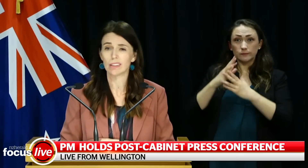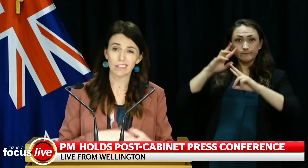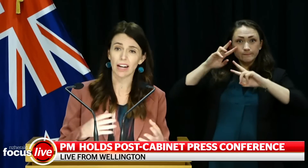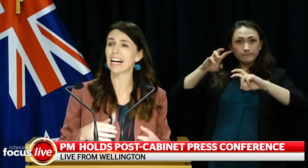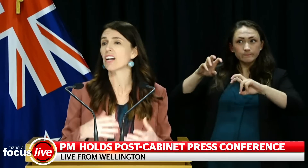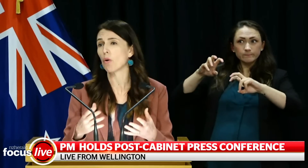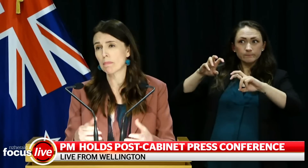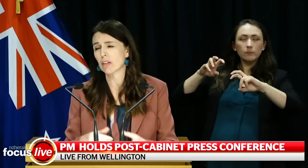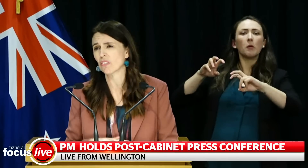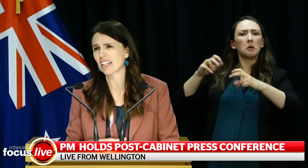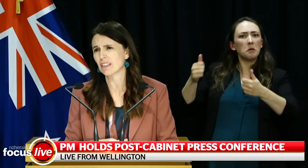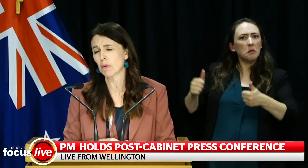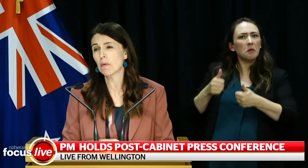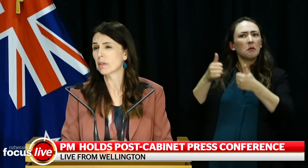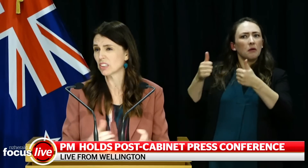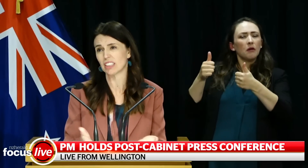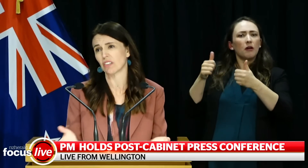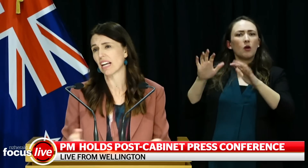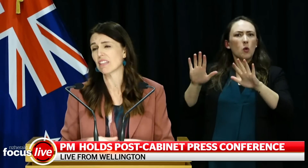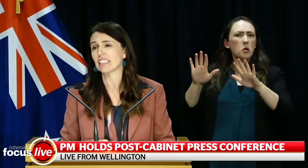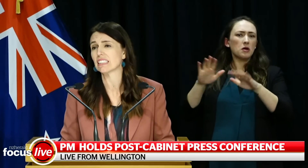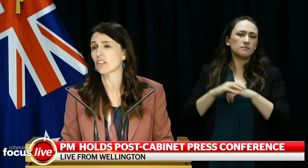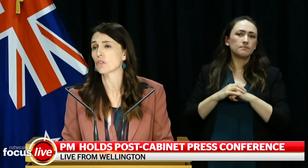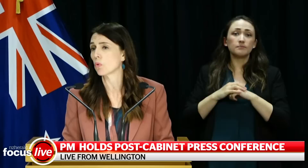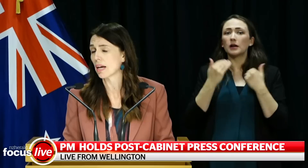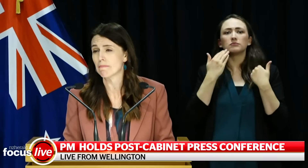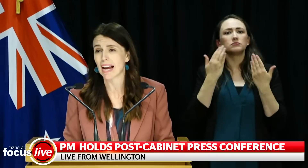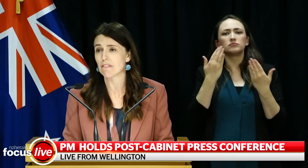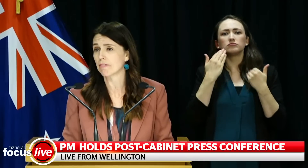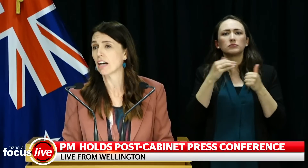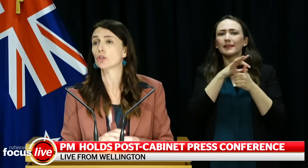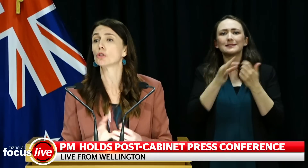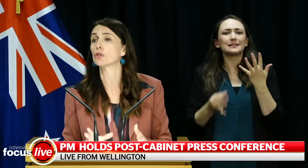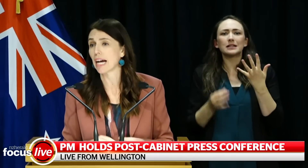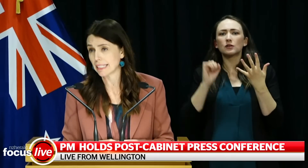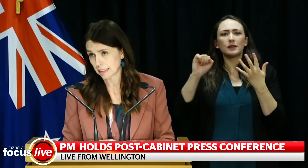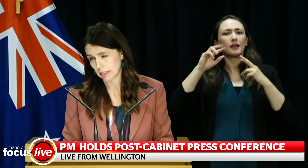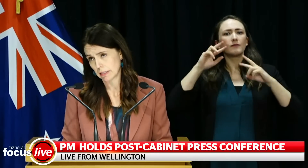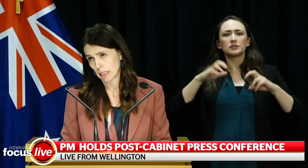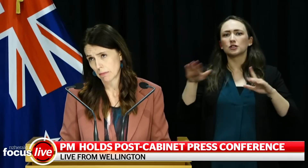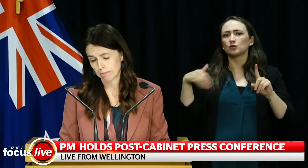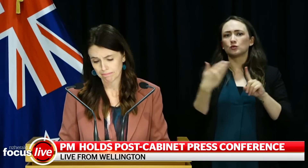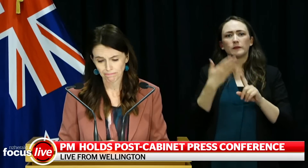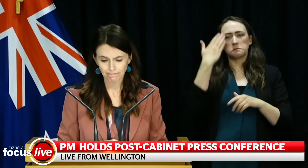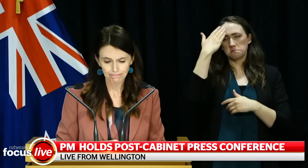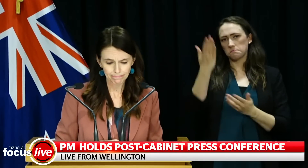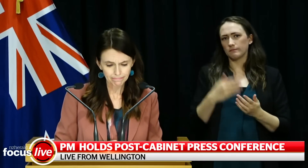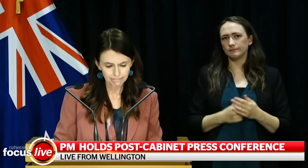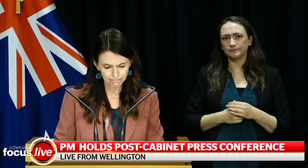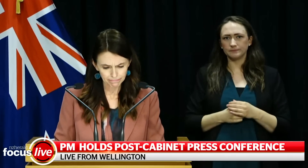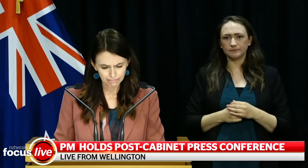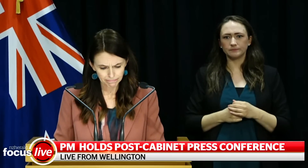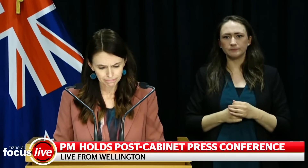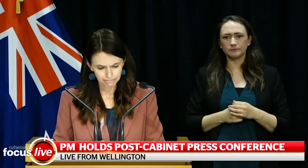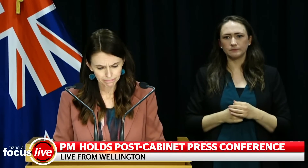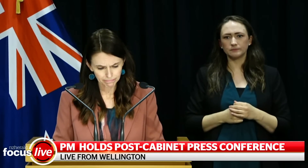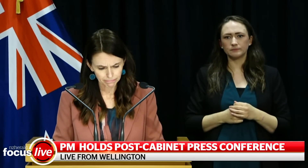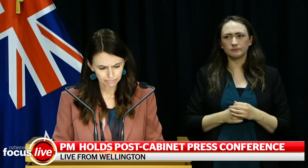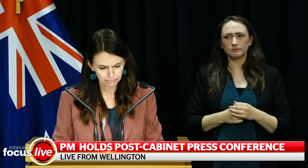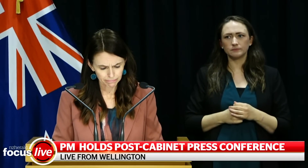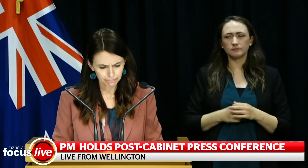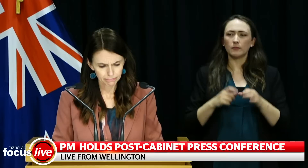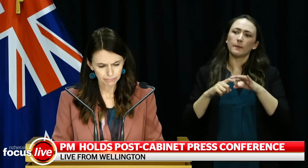would. I can't comment beyond that at the moment because I don't have the details of what they may have found to date. What about looking at the basic situation of